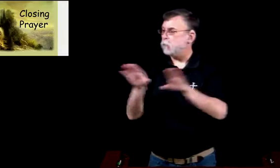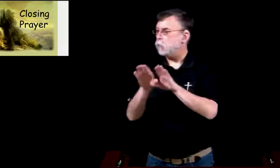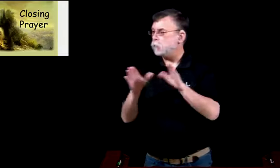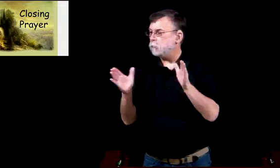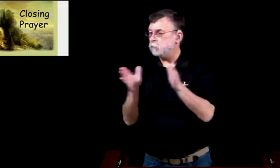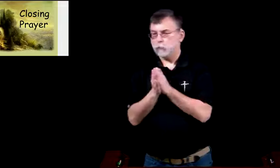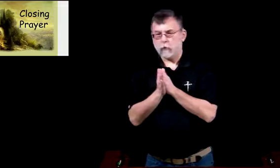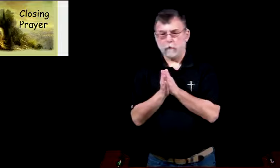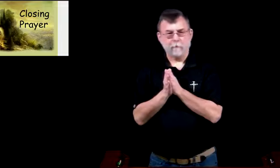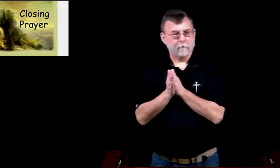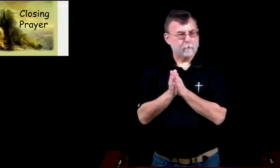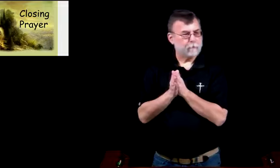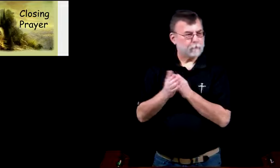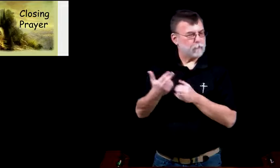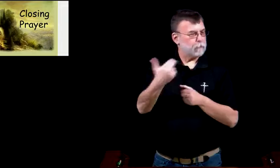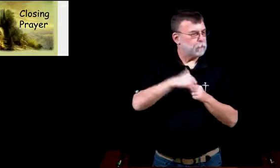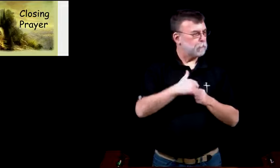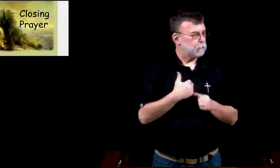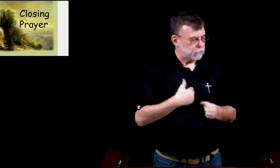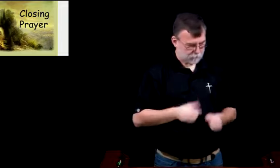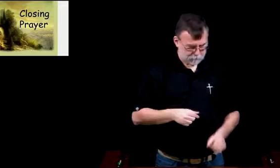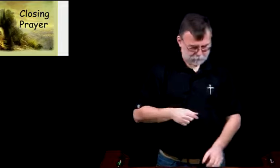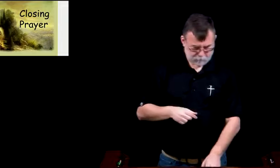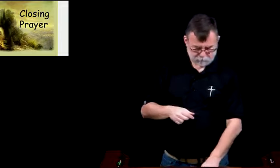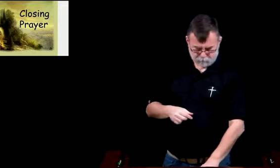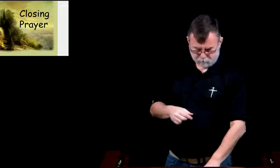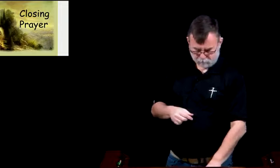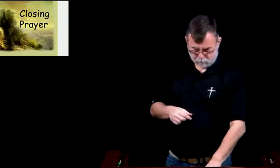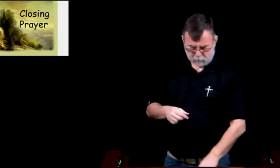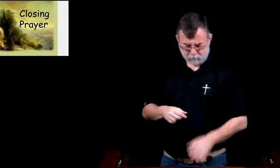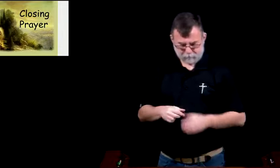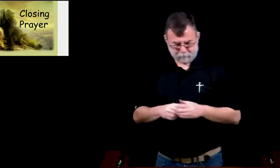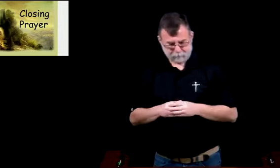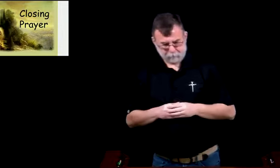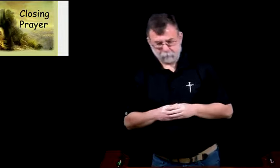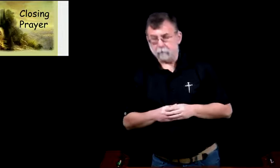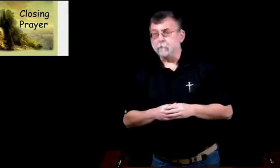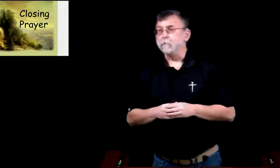Now our closing prayer. Please join me in prayer.